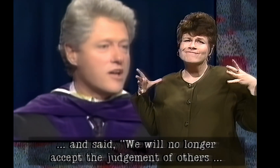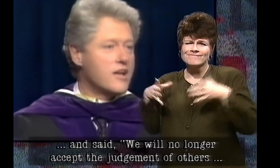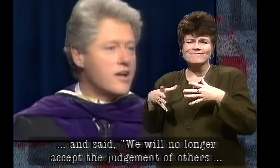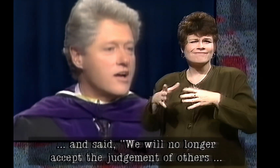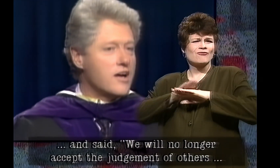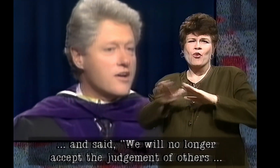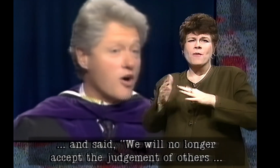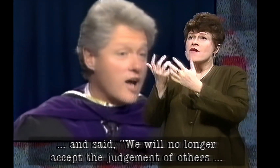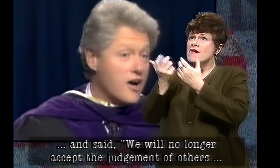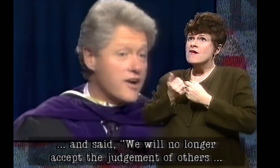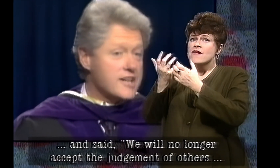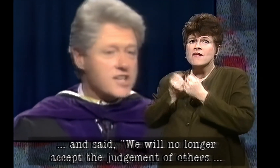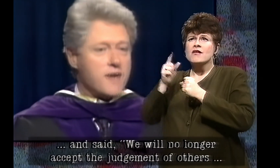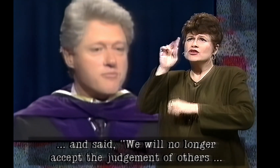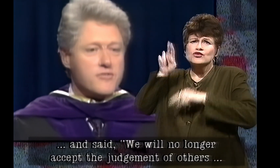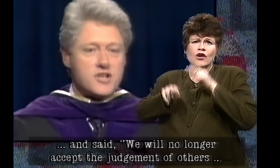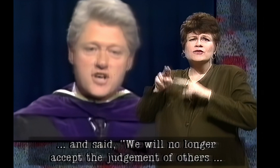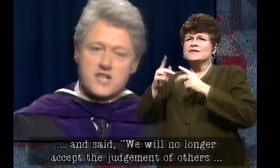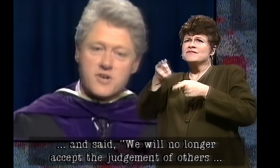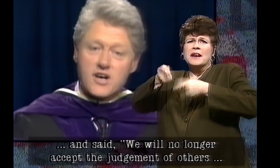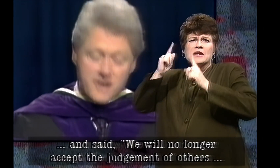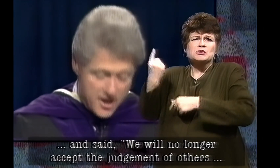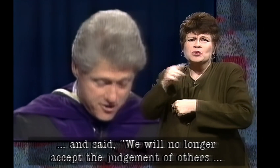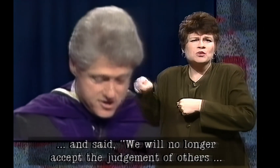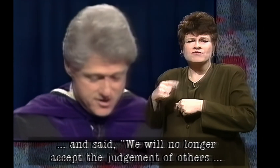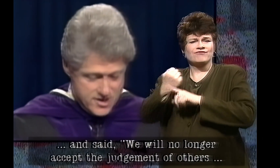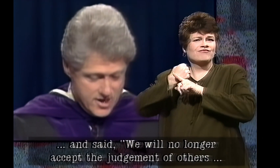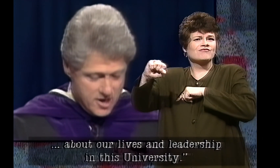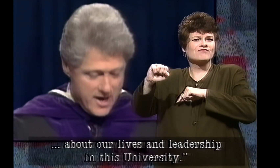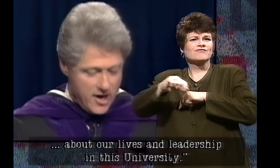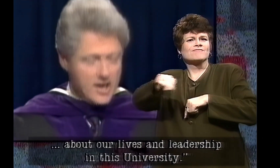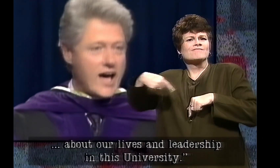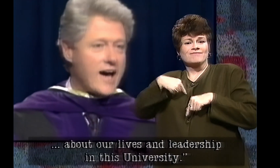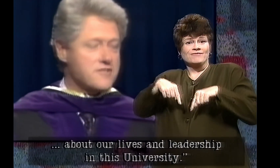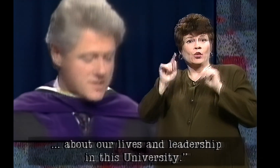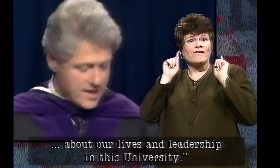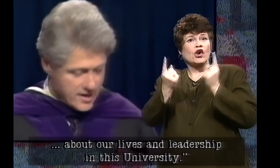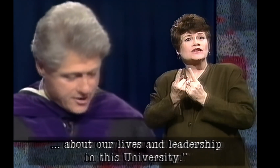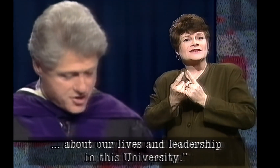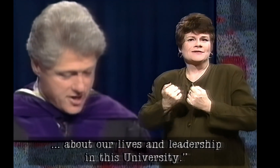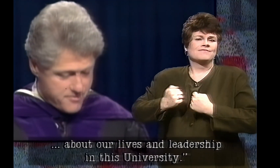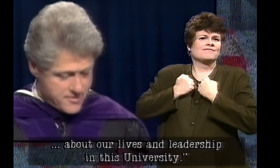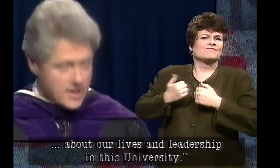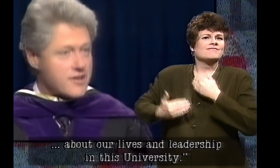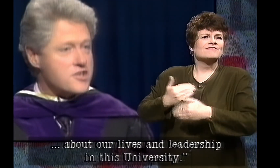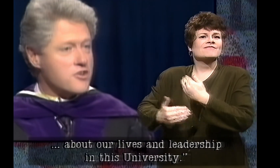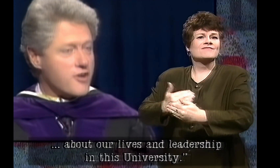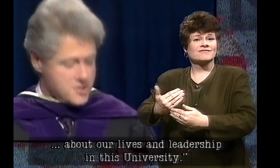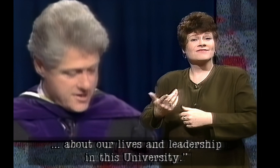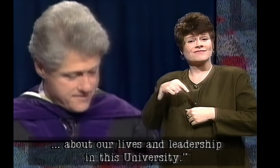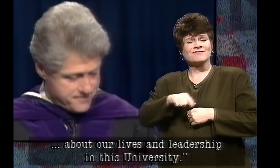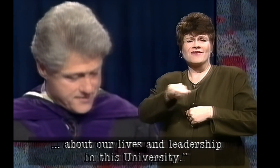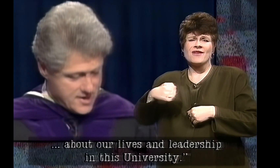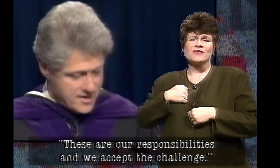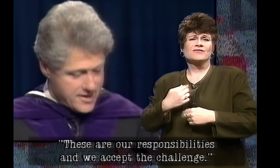will no longer accept the judgment of others about our lives and leadership in this